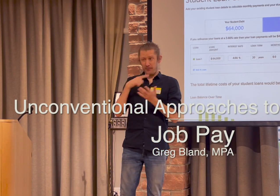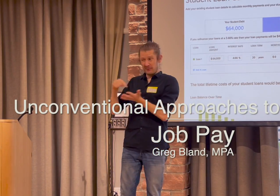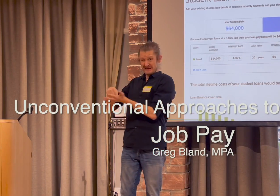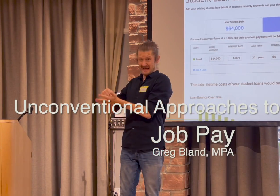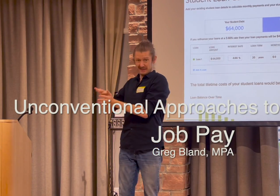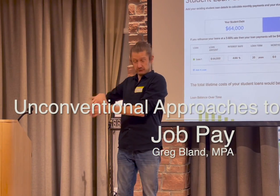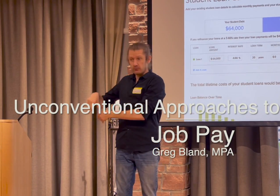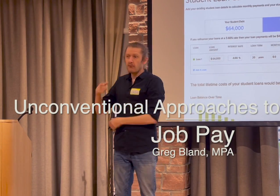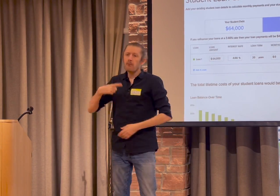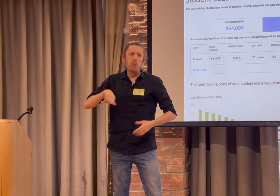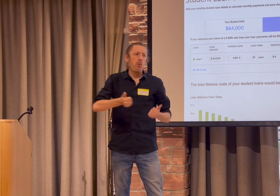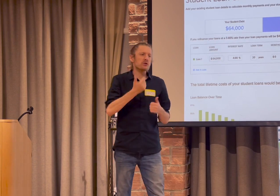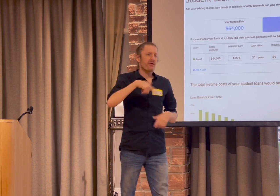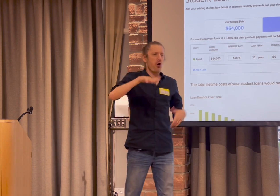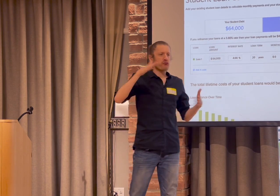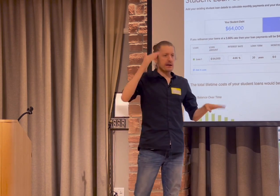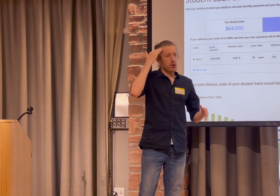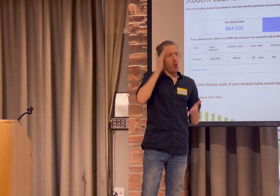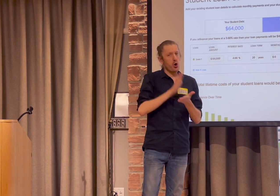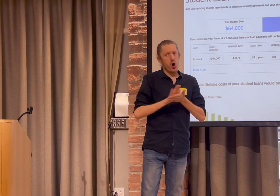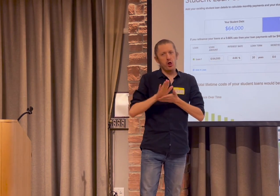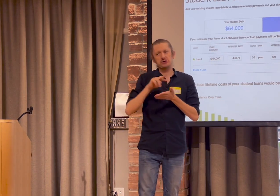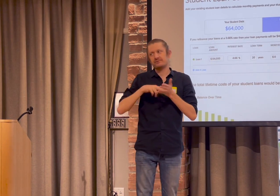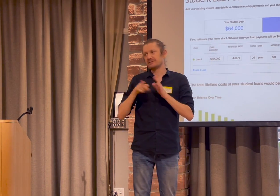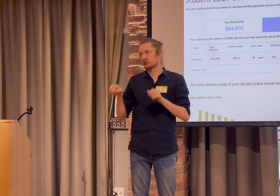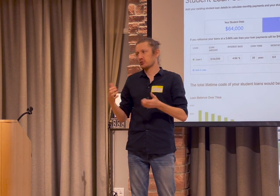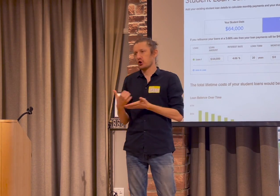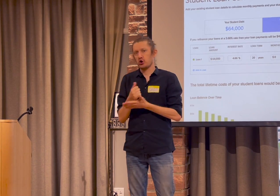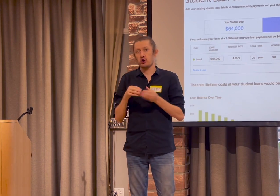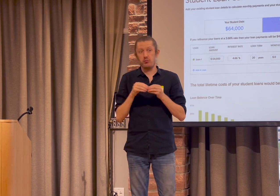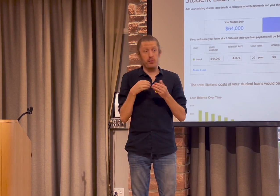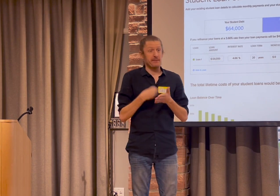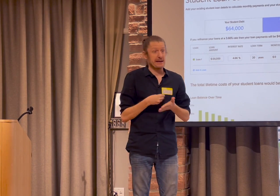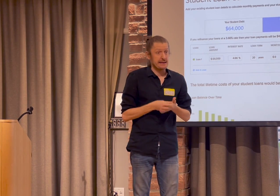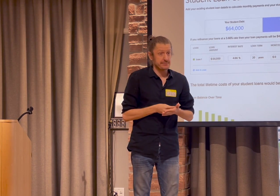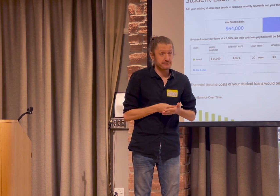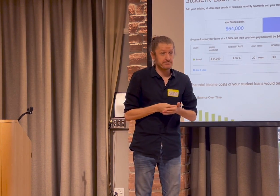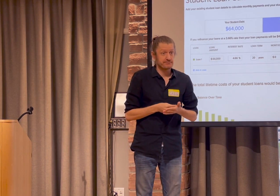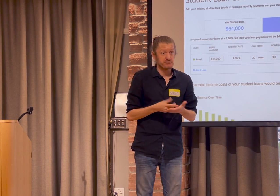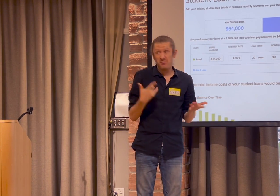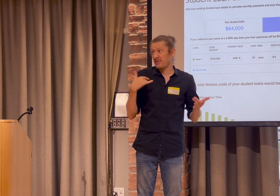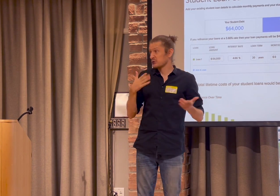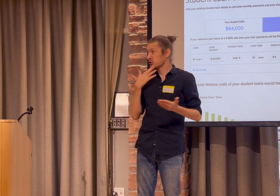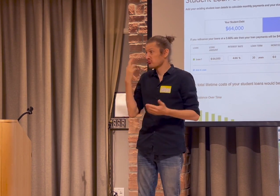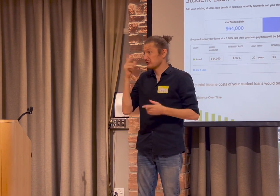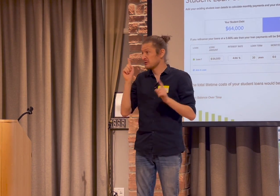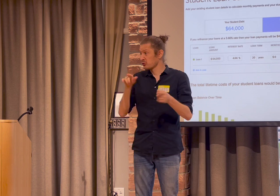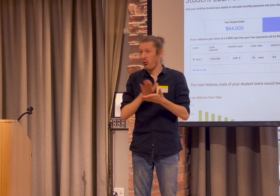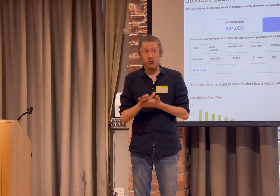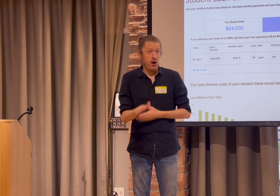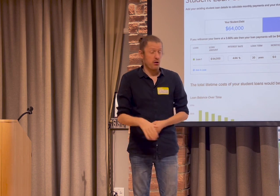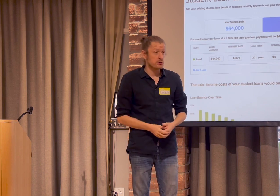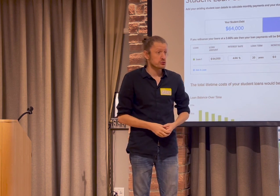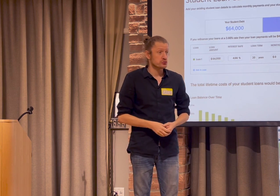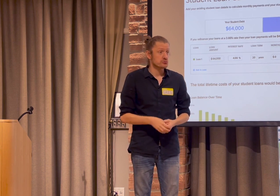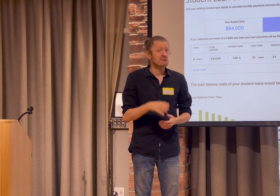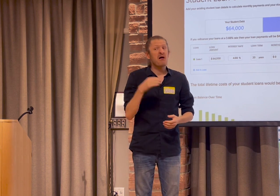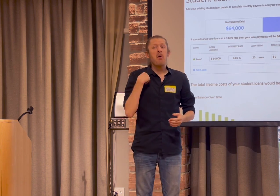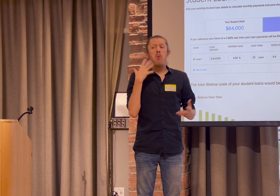First things first, we are going to talk about debt a little bit more, but a lot of you already know that after college you'll earn more money in a job. That's a good reason to go to college,